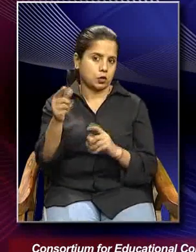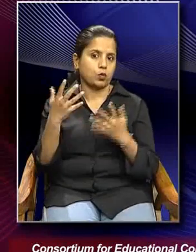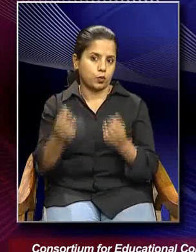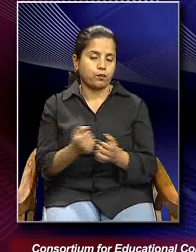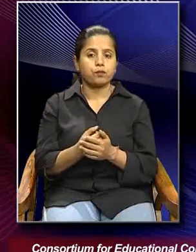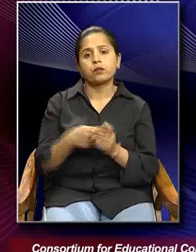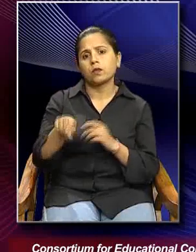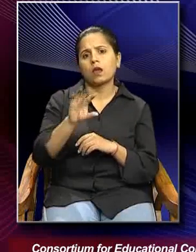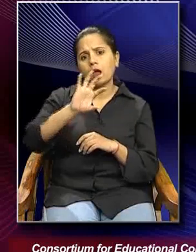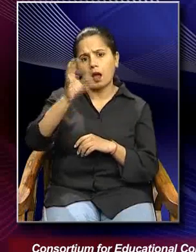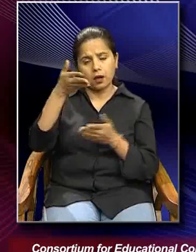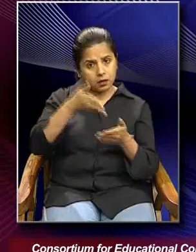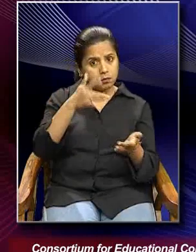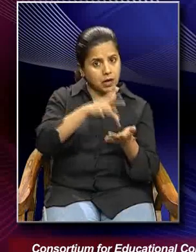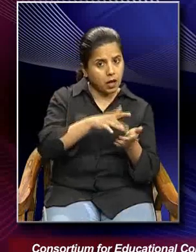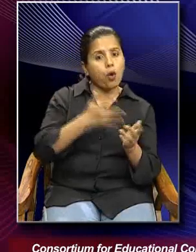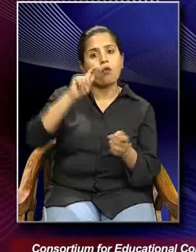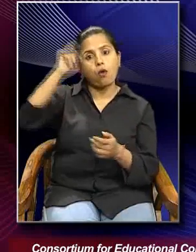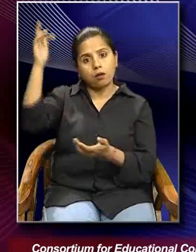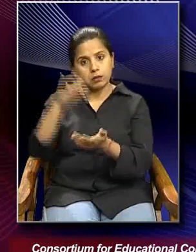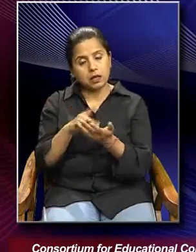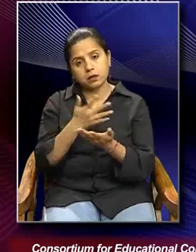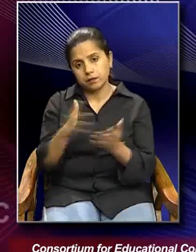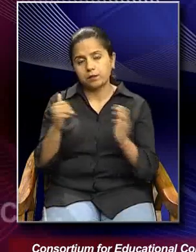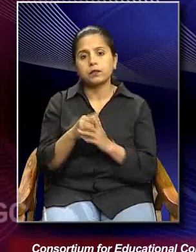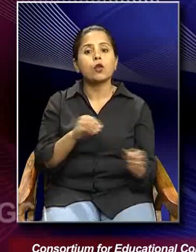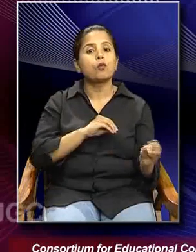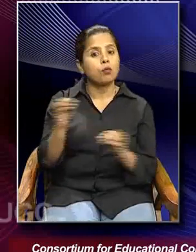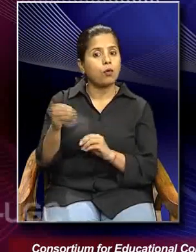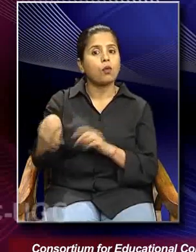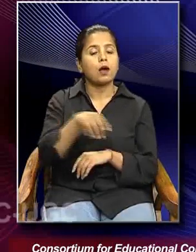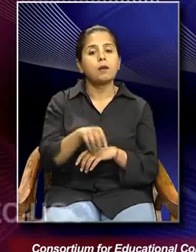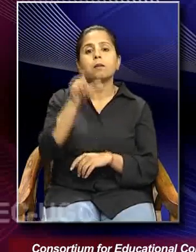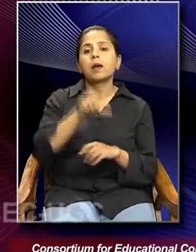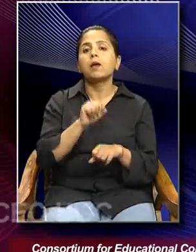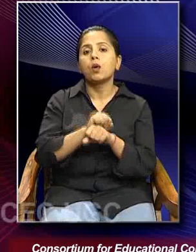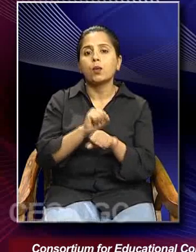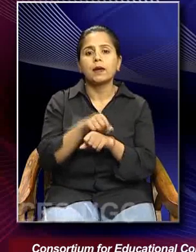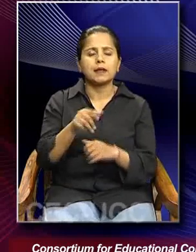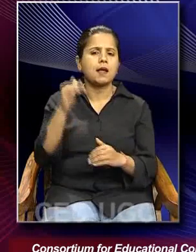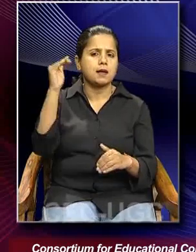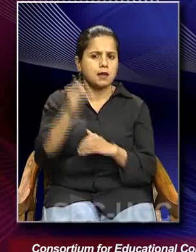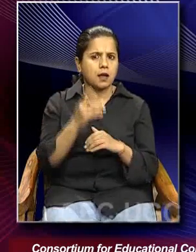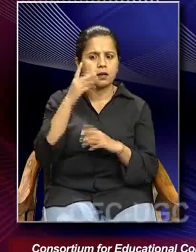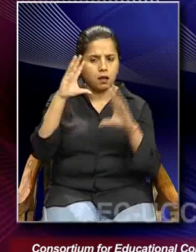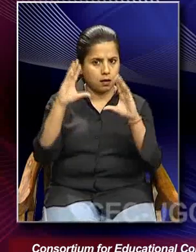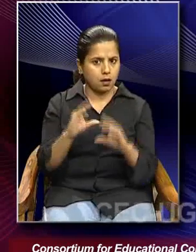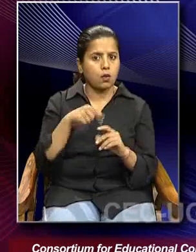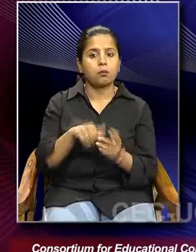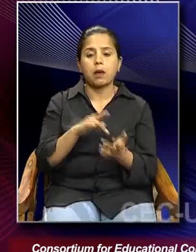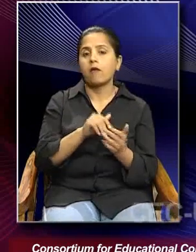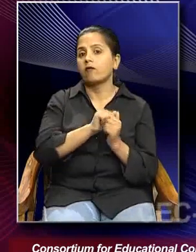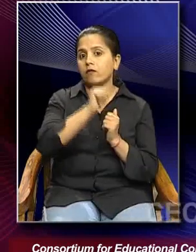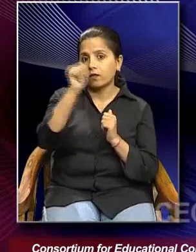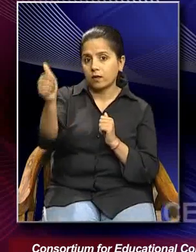either within country or abroad. So migration causes labor to become less scarce at the destination